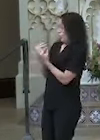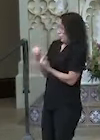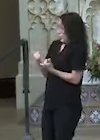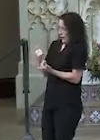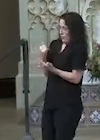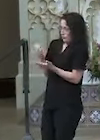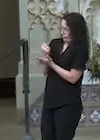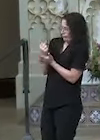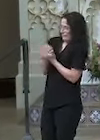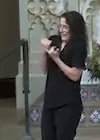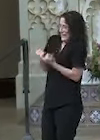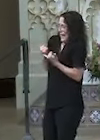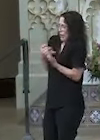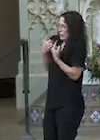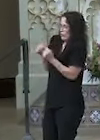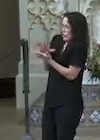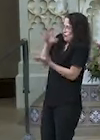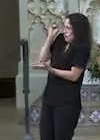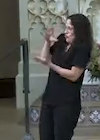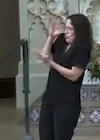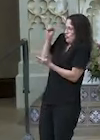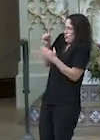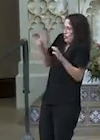to curve